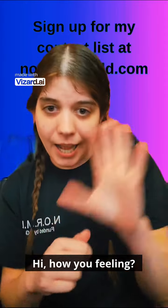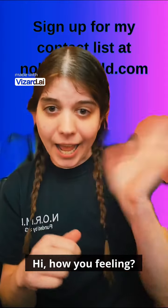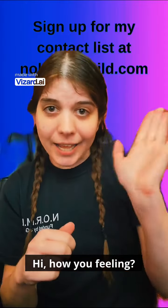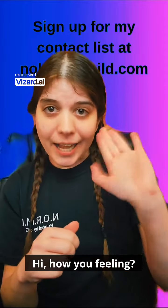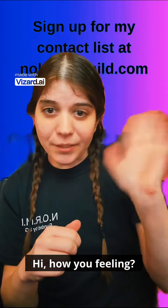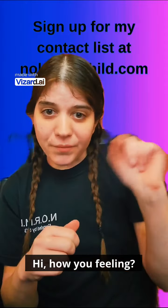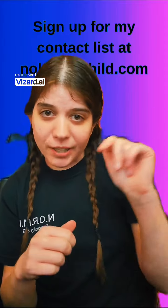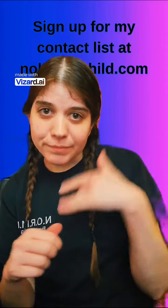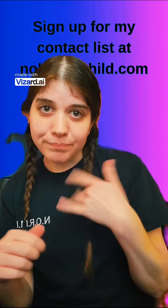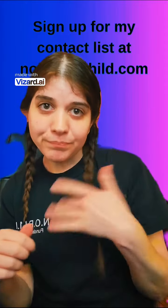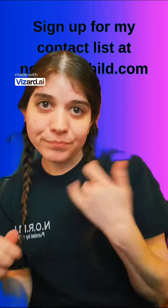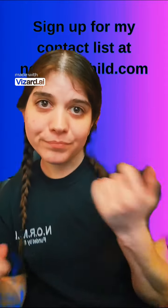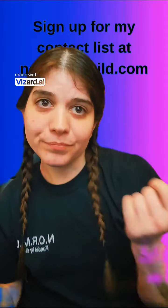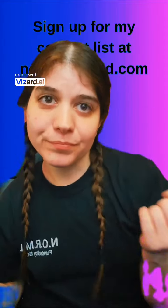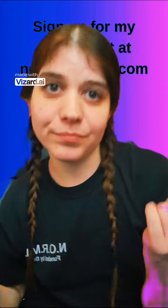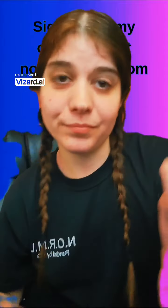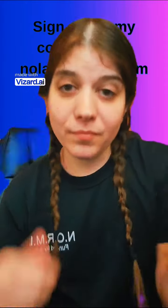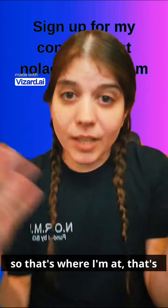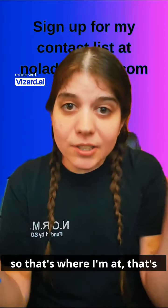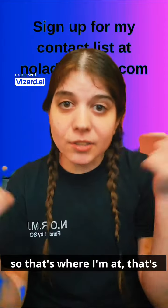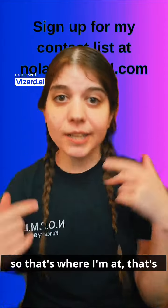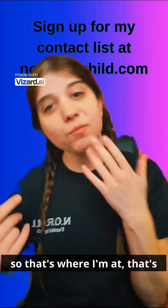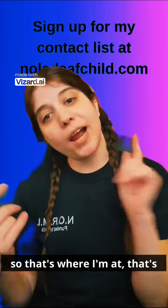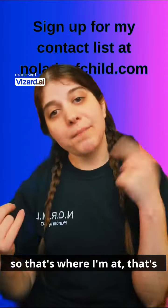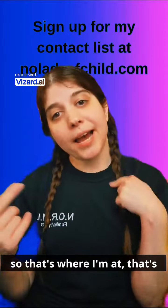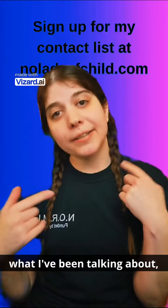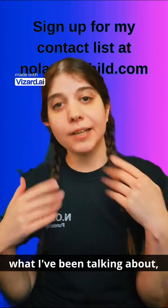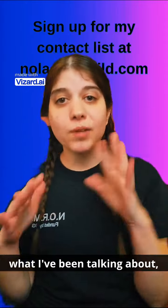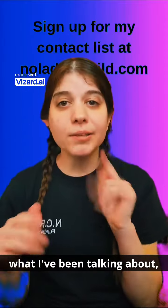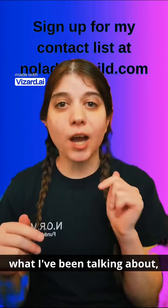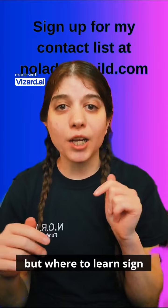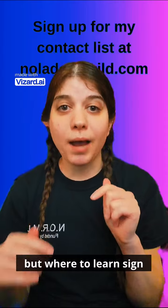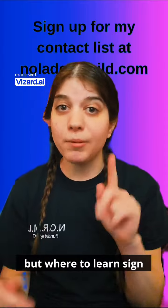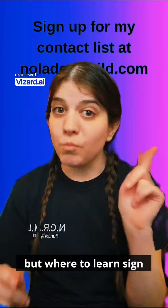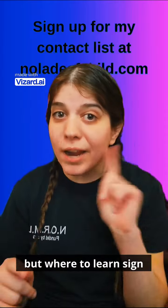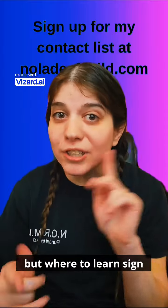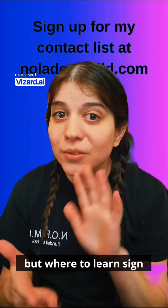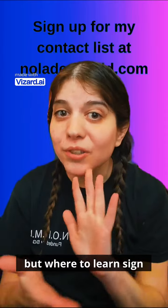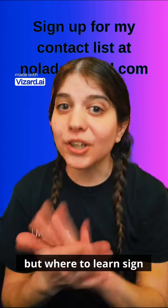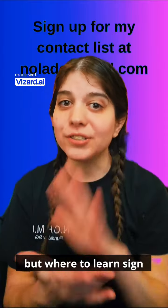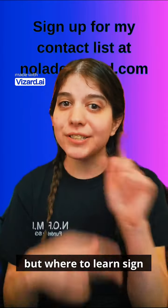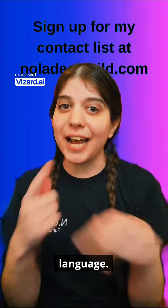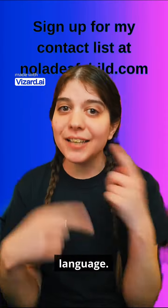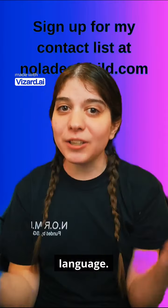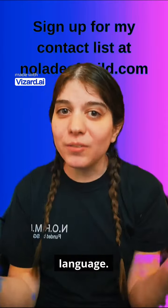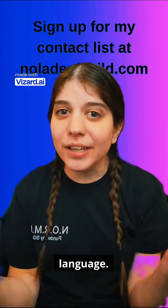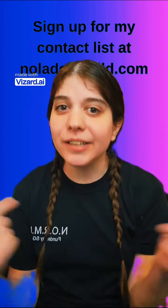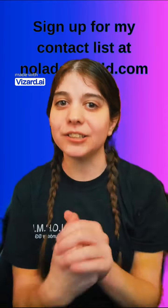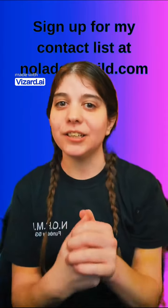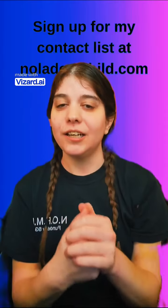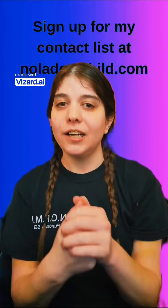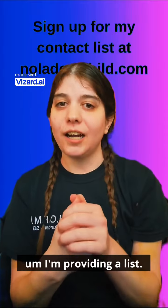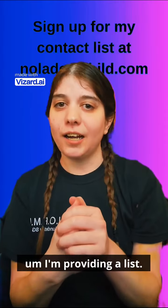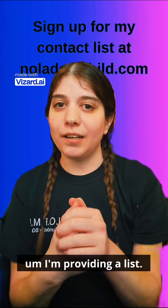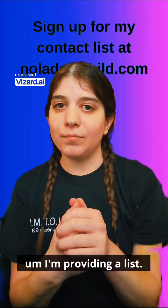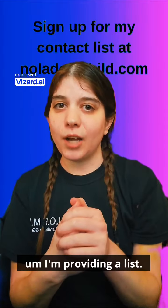how you feeling? So that's where I'm at. That's what I've been talking about. But where to learn sign language?